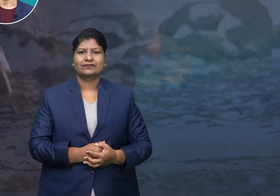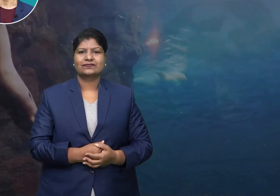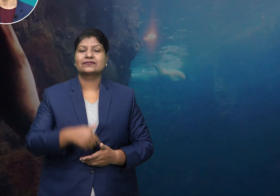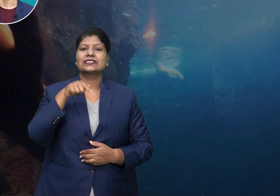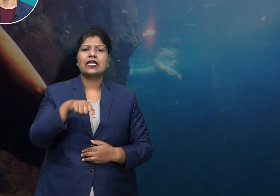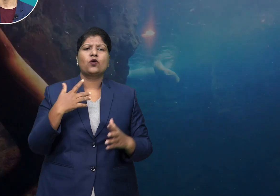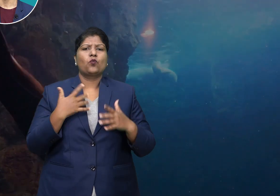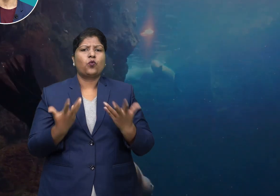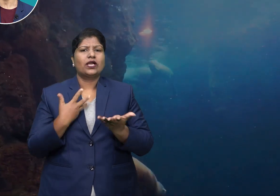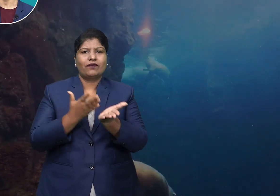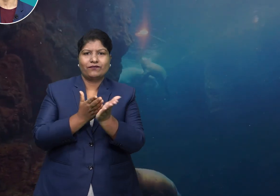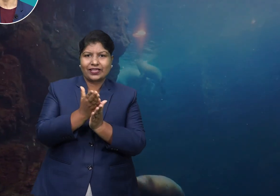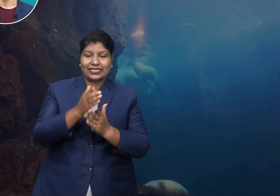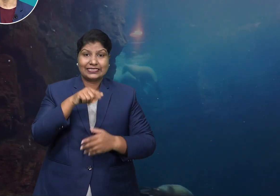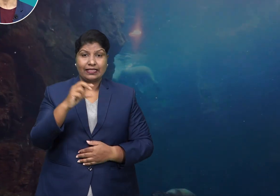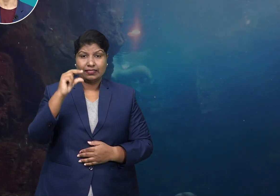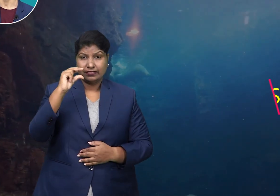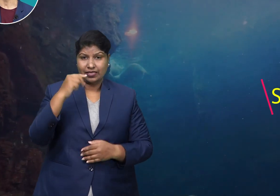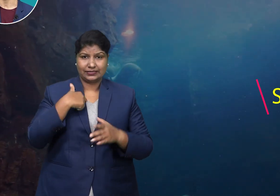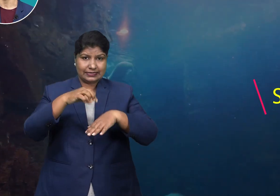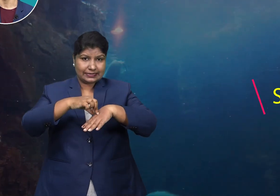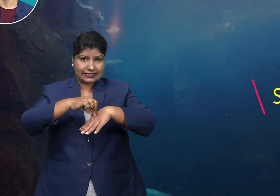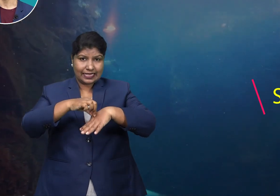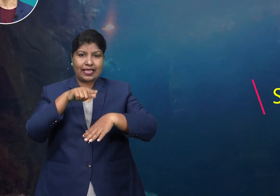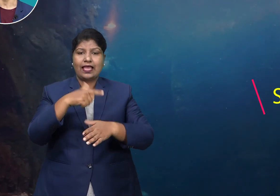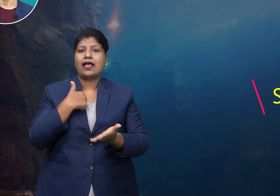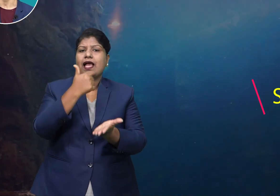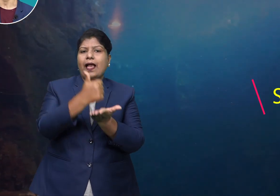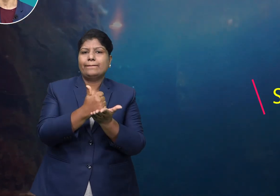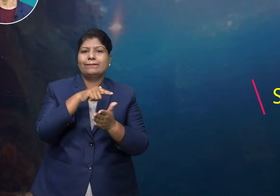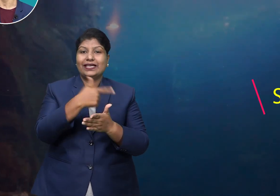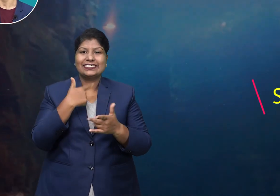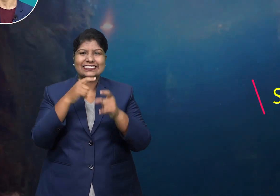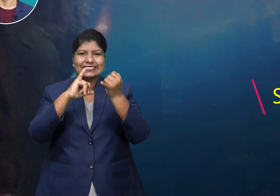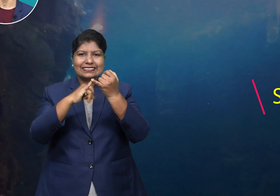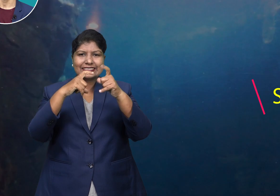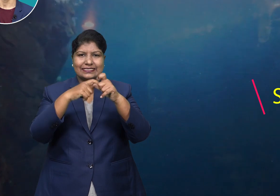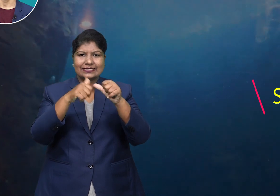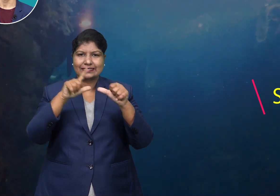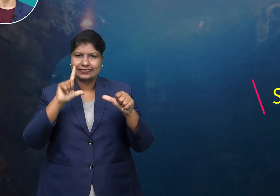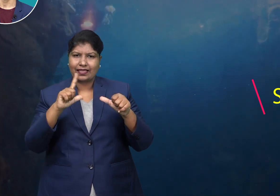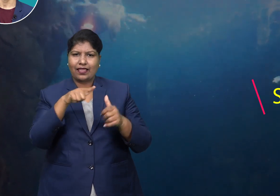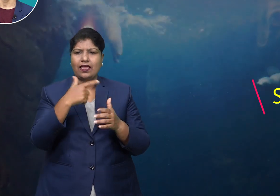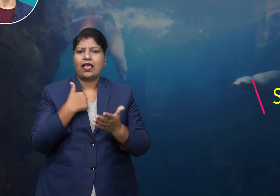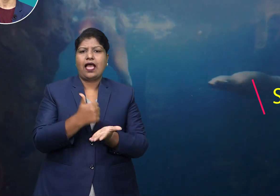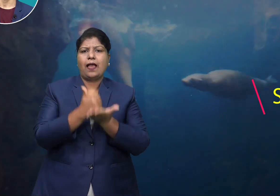In what way thick skin helps the seal to protect from cold weather?